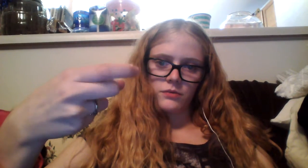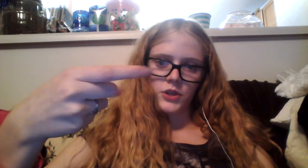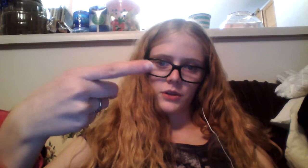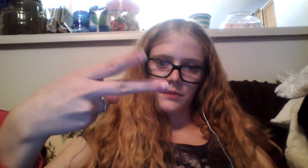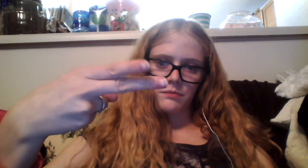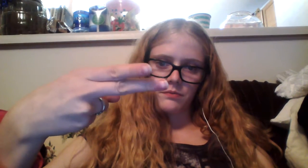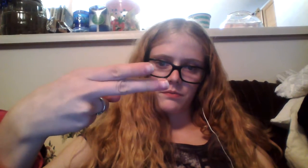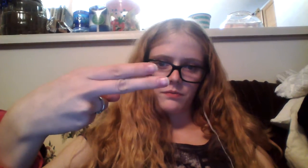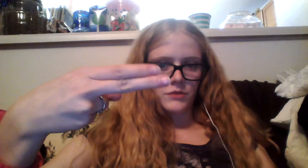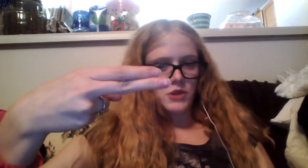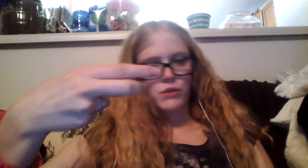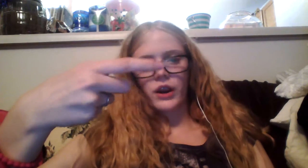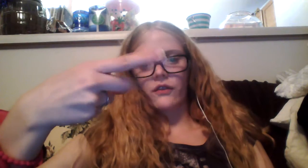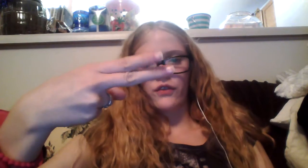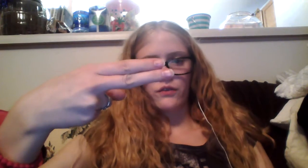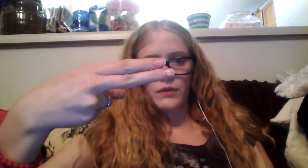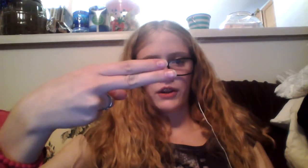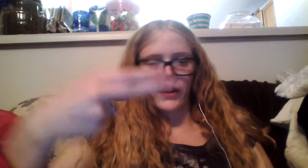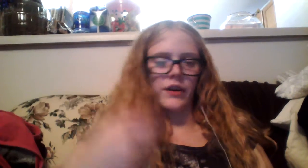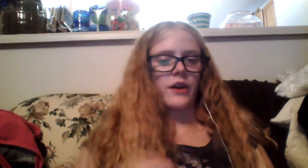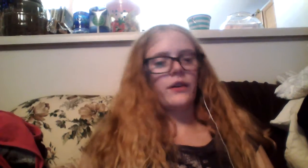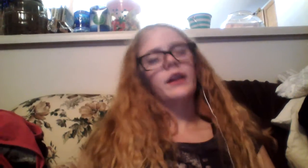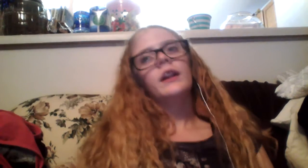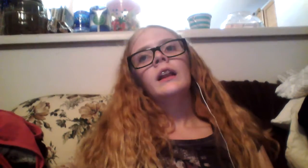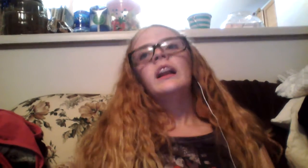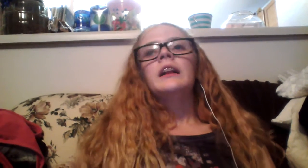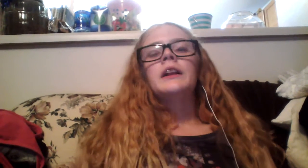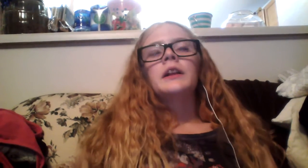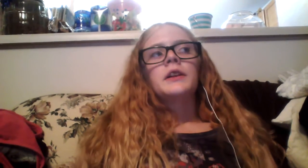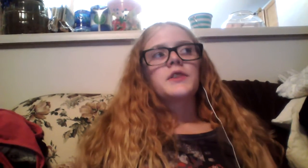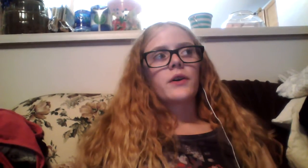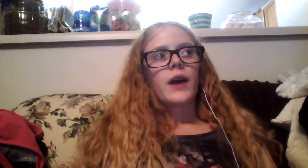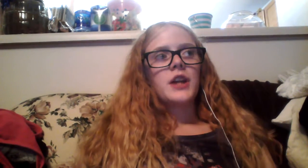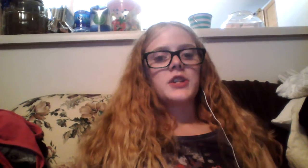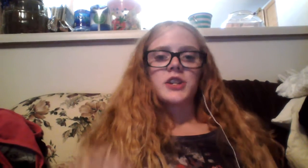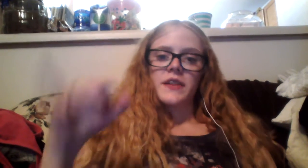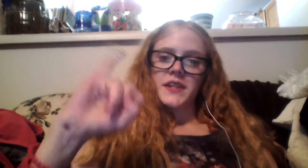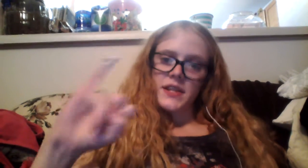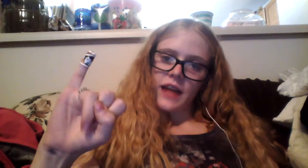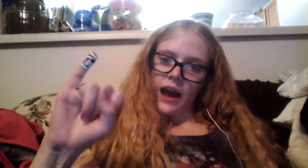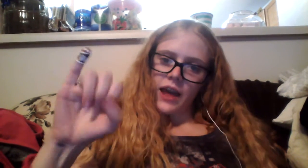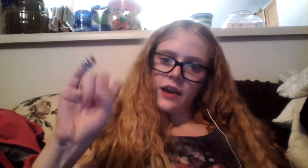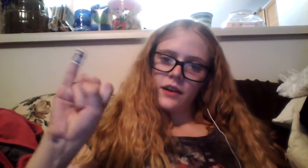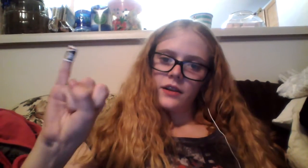do bring another finger out. So H, this is I.